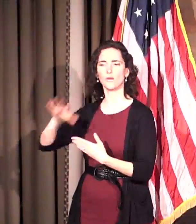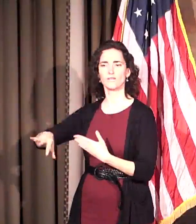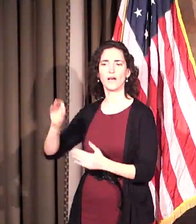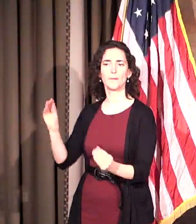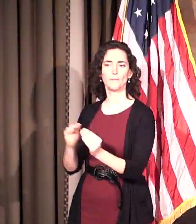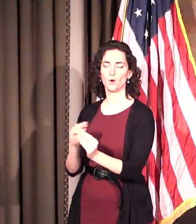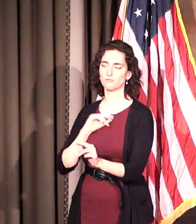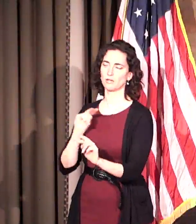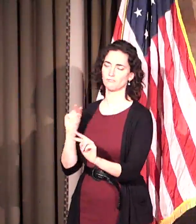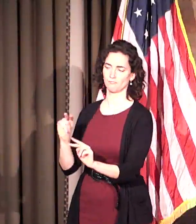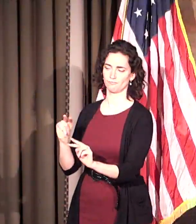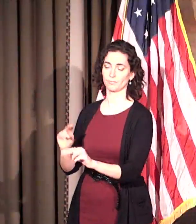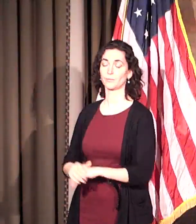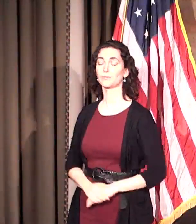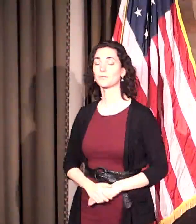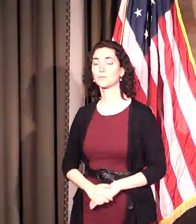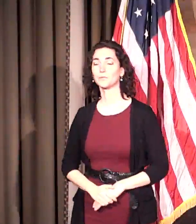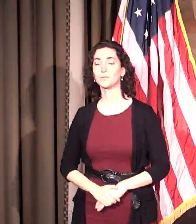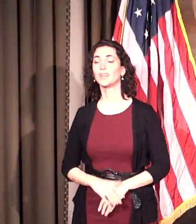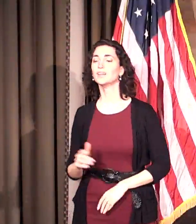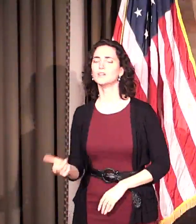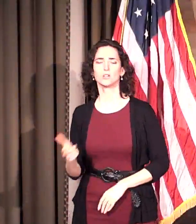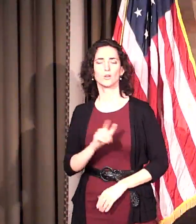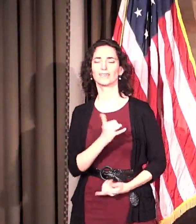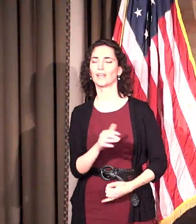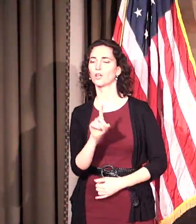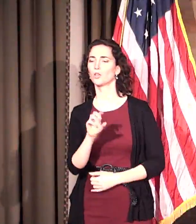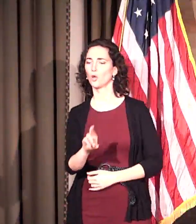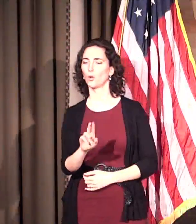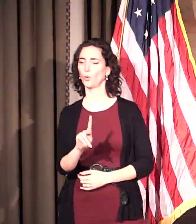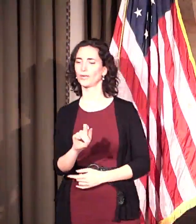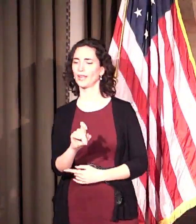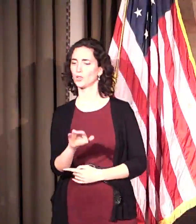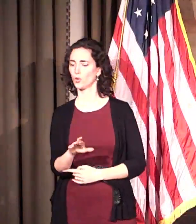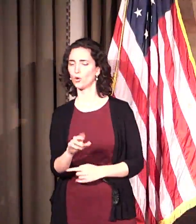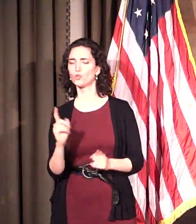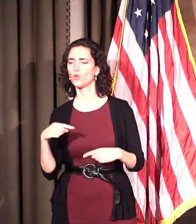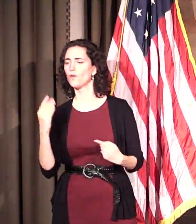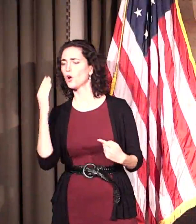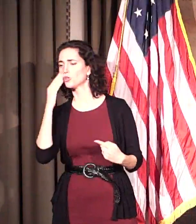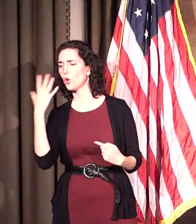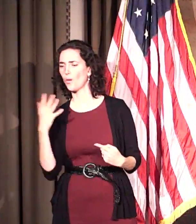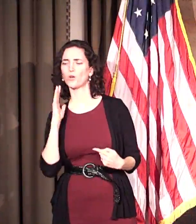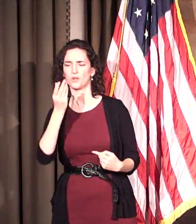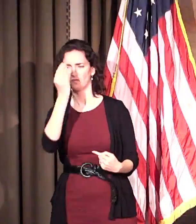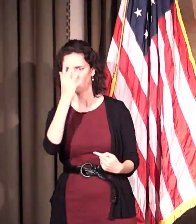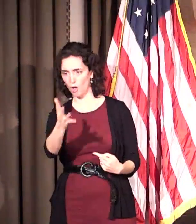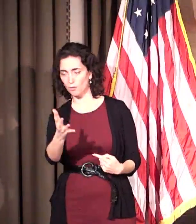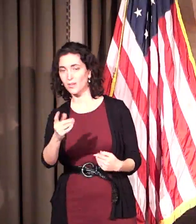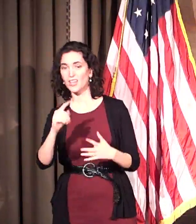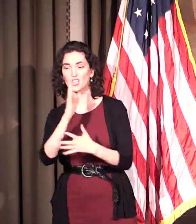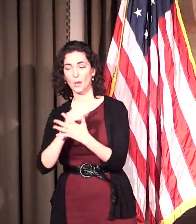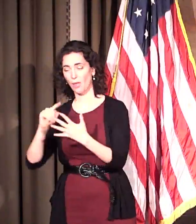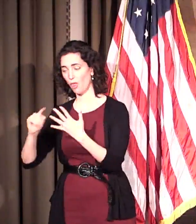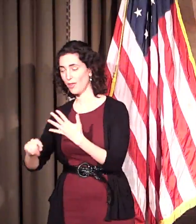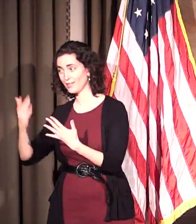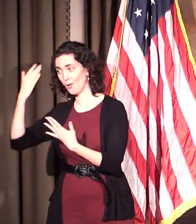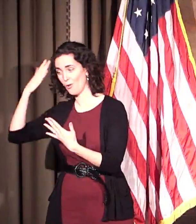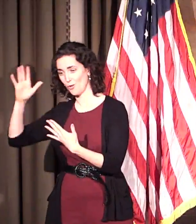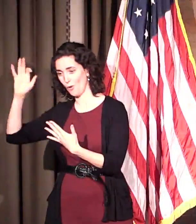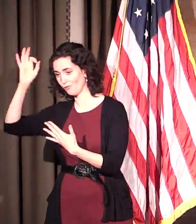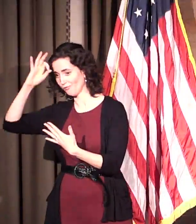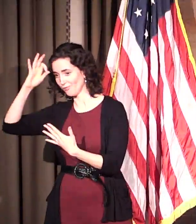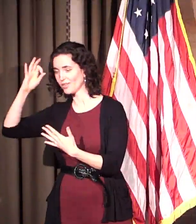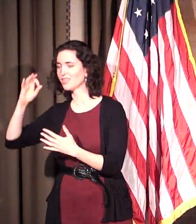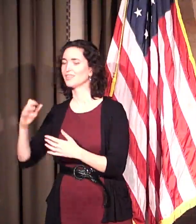over to Dr. Cantor. He's going to share more about what we know and also a little bit about what we don't know about the